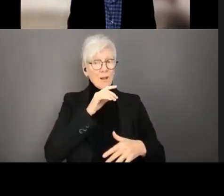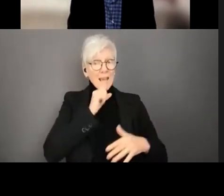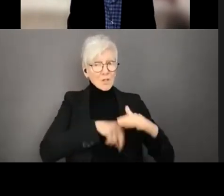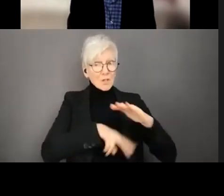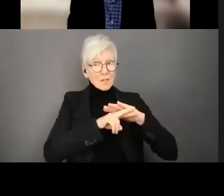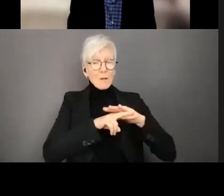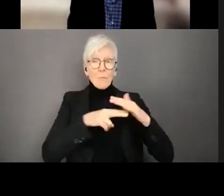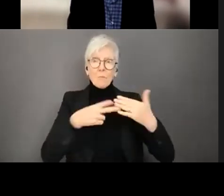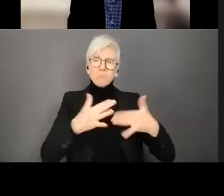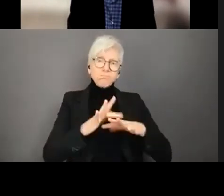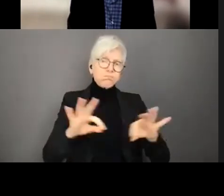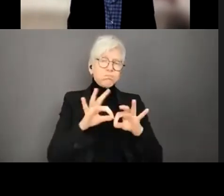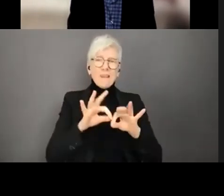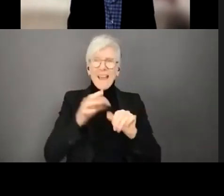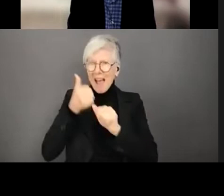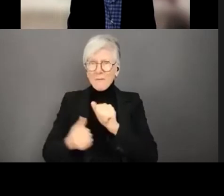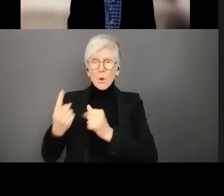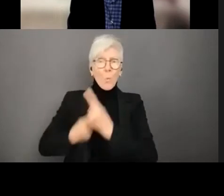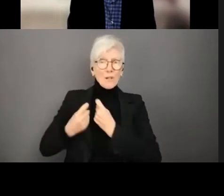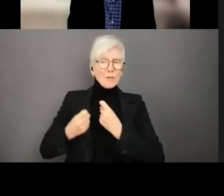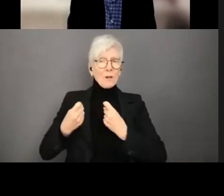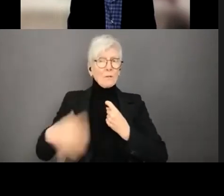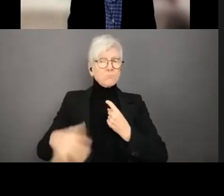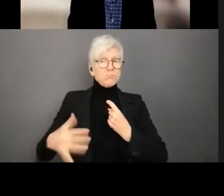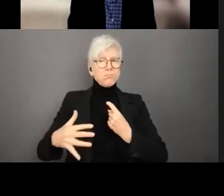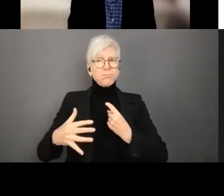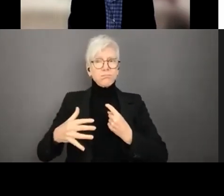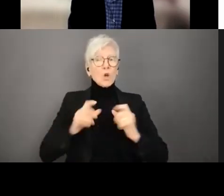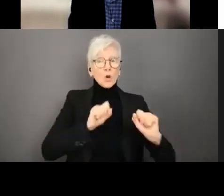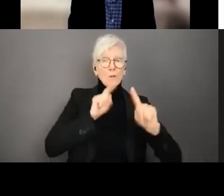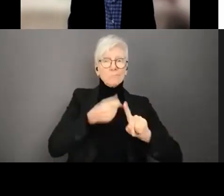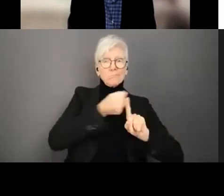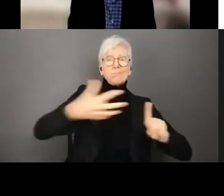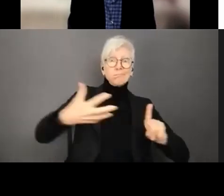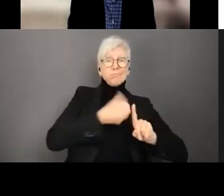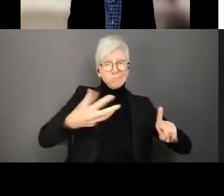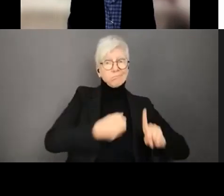loaded and feel like another webinar in themselves. Next question, Margaret.